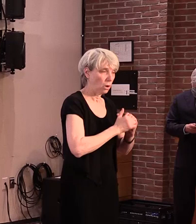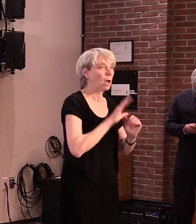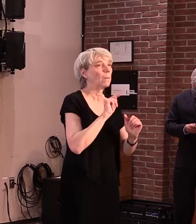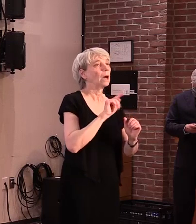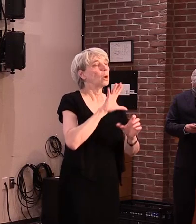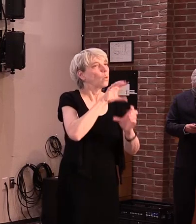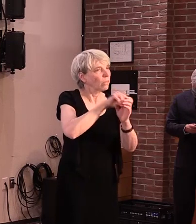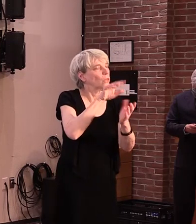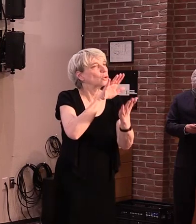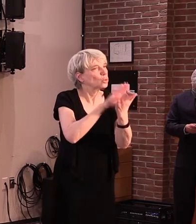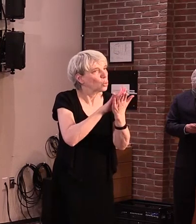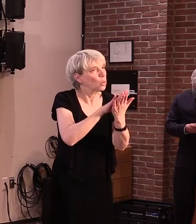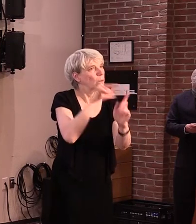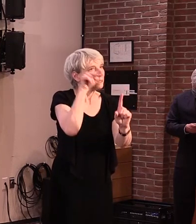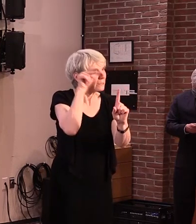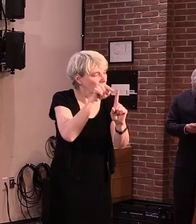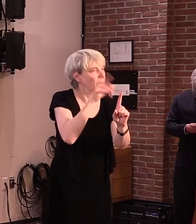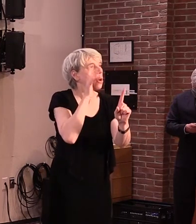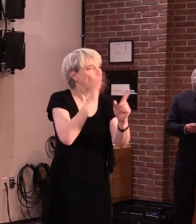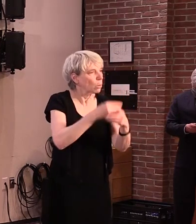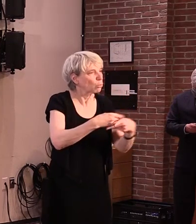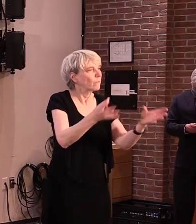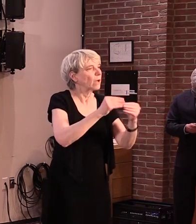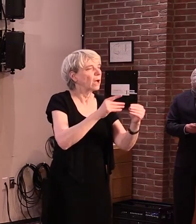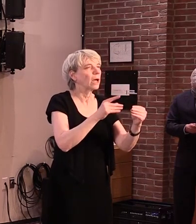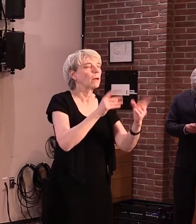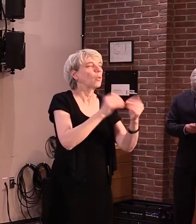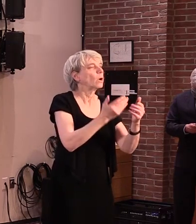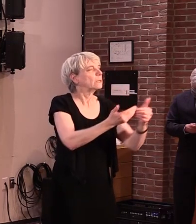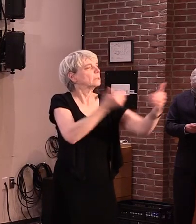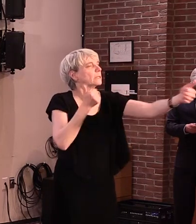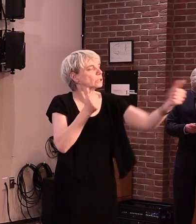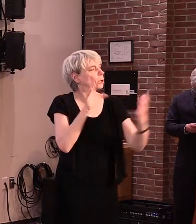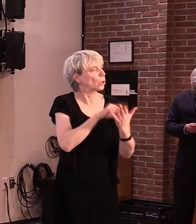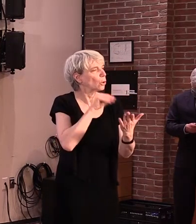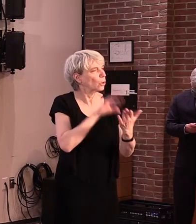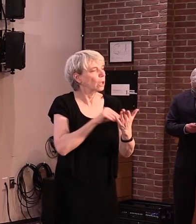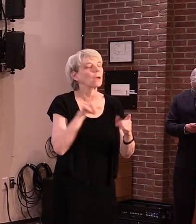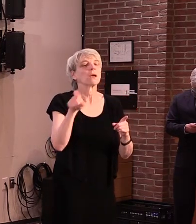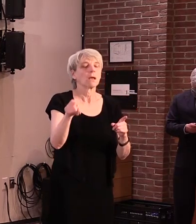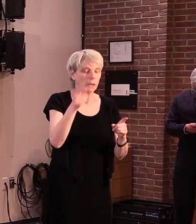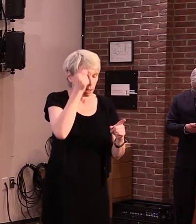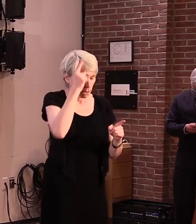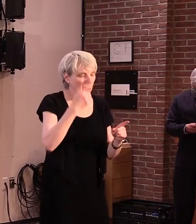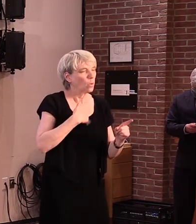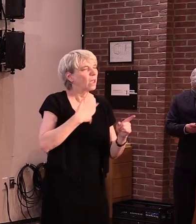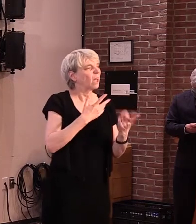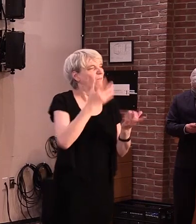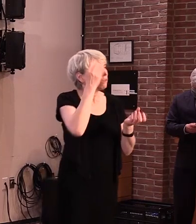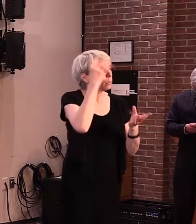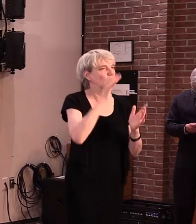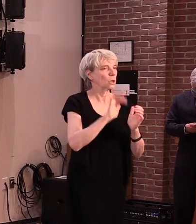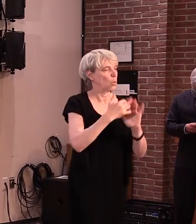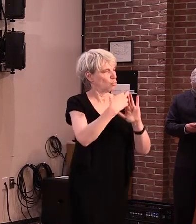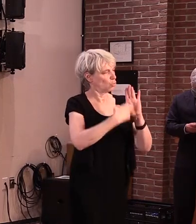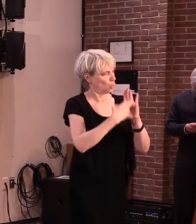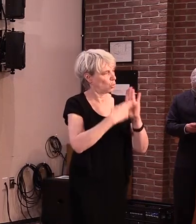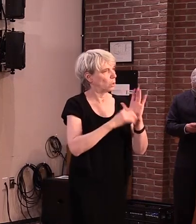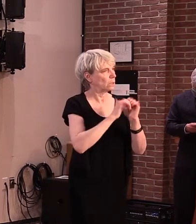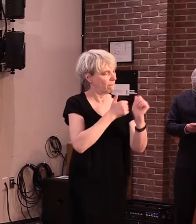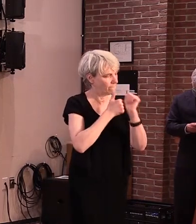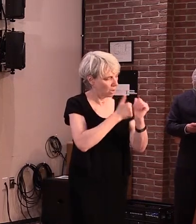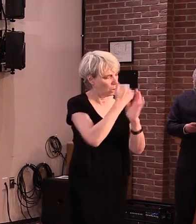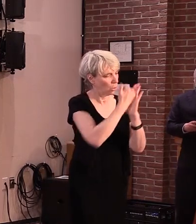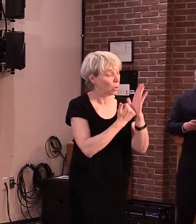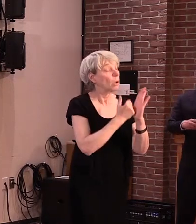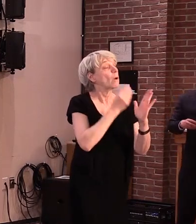school district? We provide help from a regulatory standpoint. Homeschooling is by